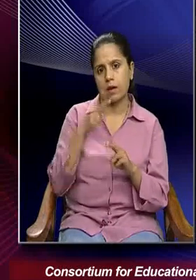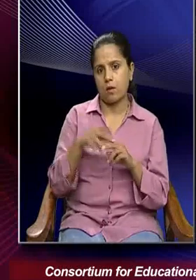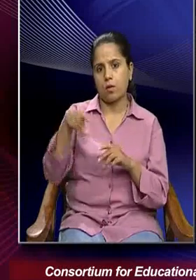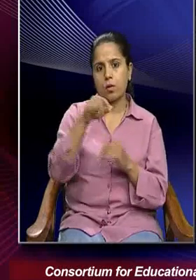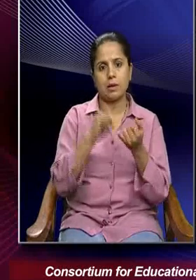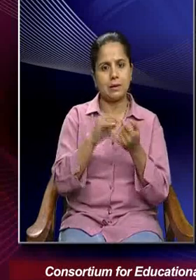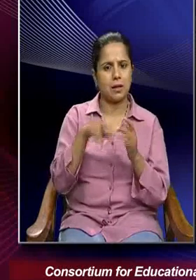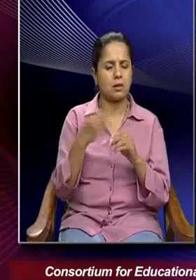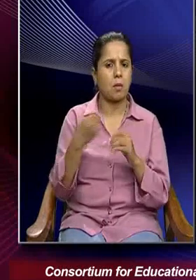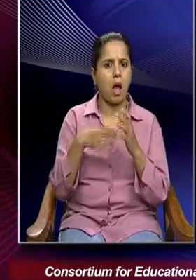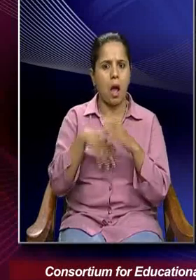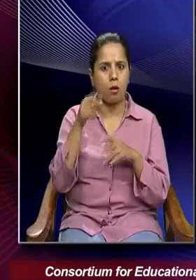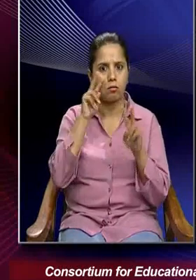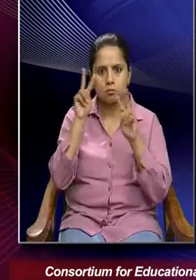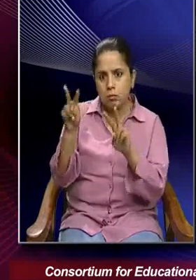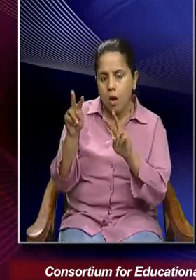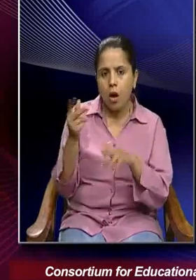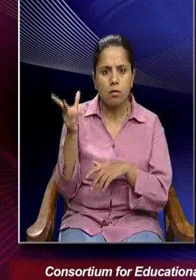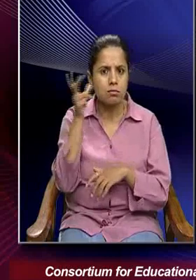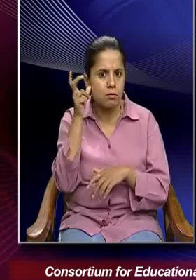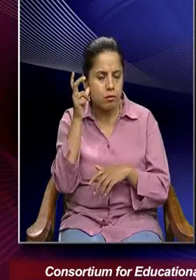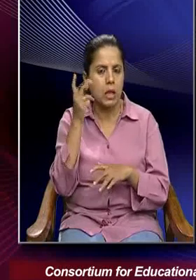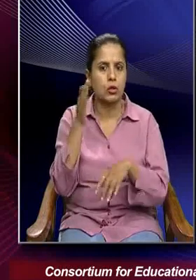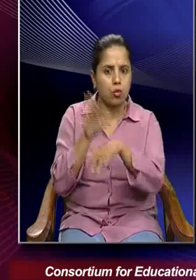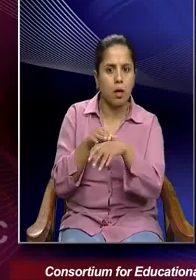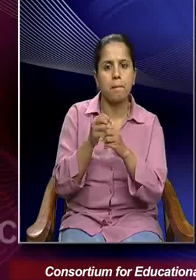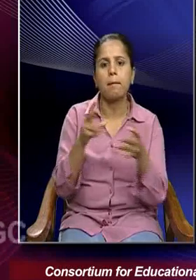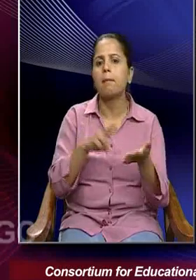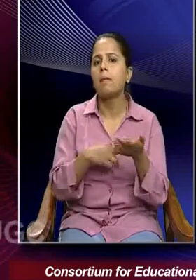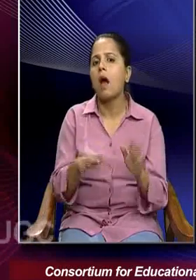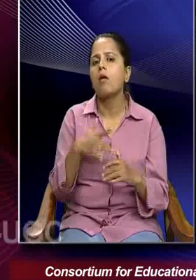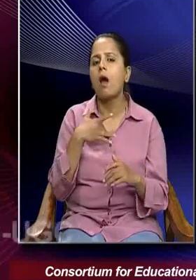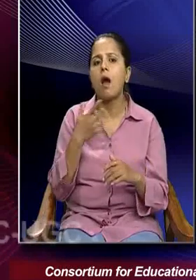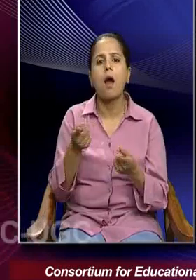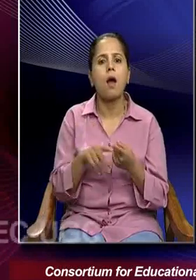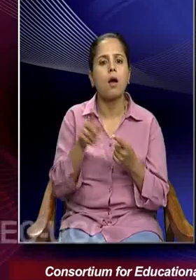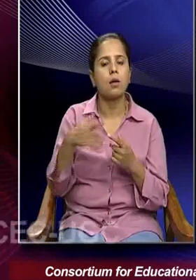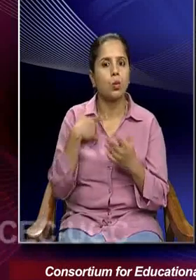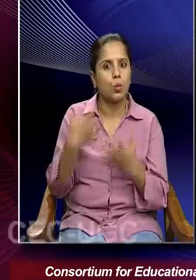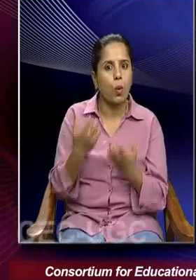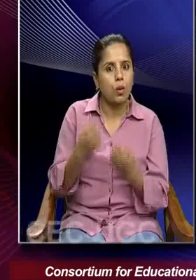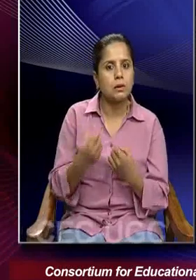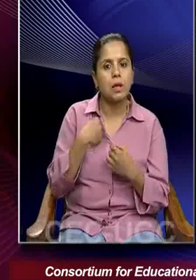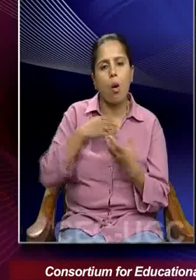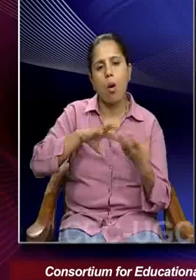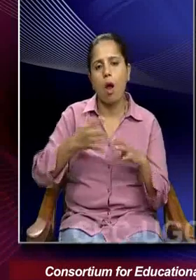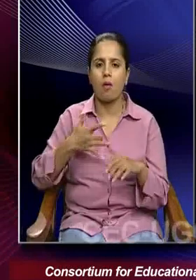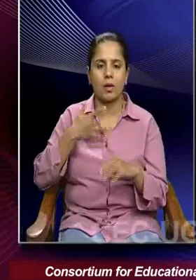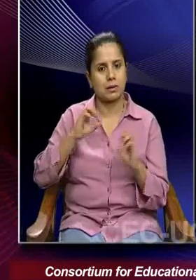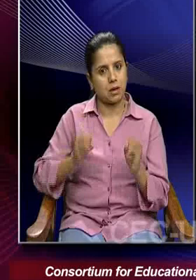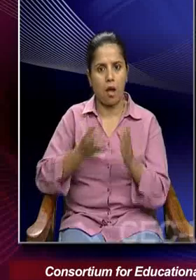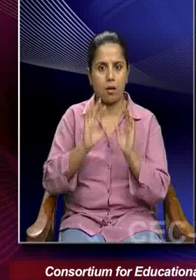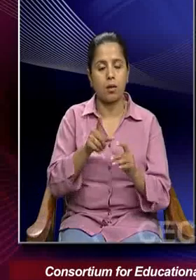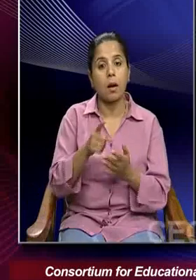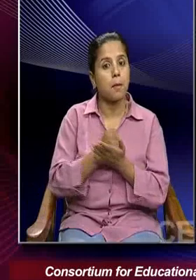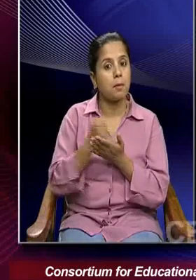are going out and which would naturally create desires in us, so this